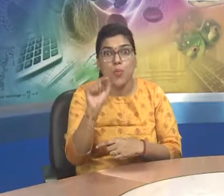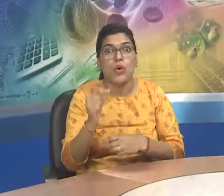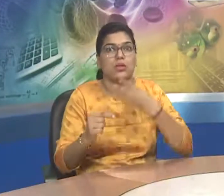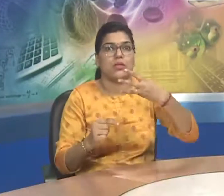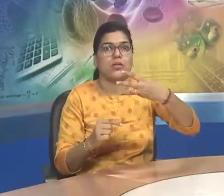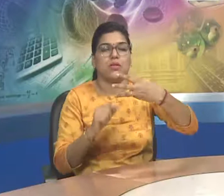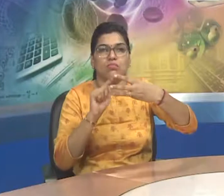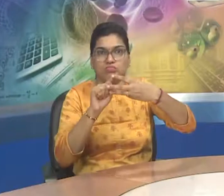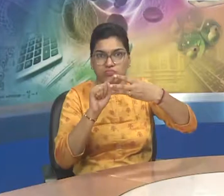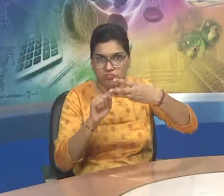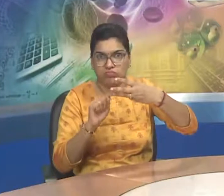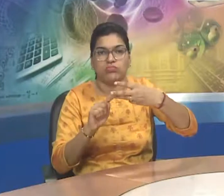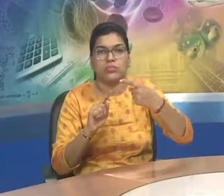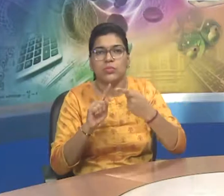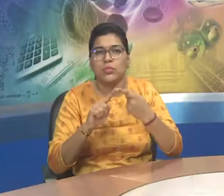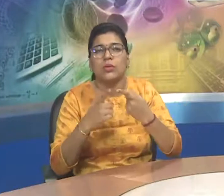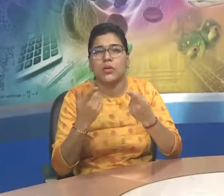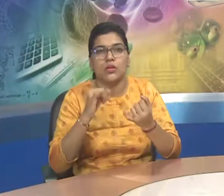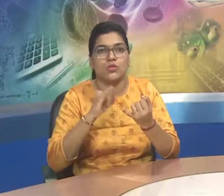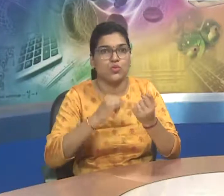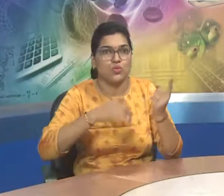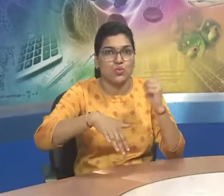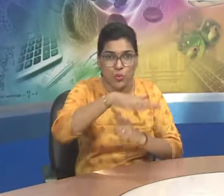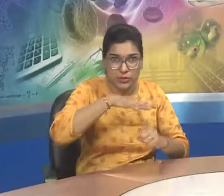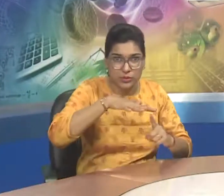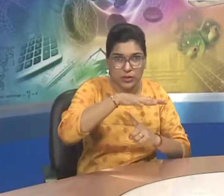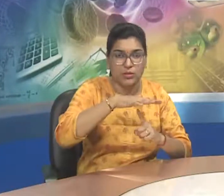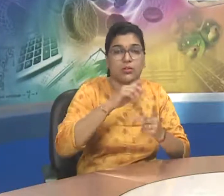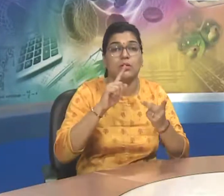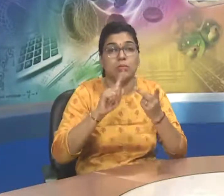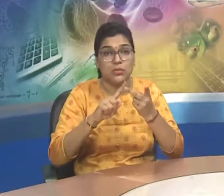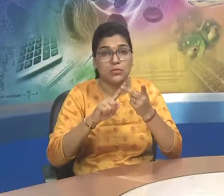the core function